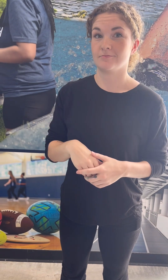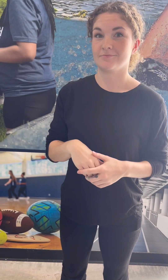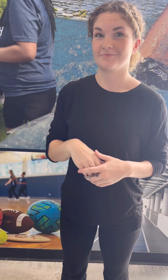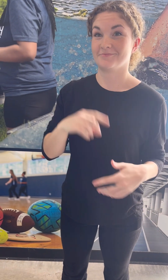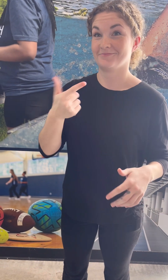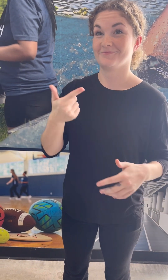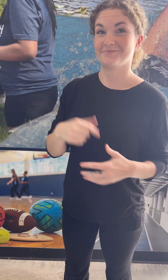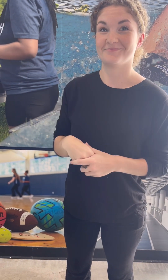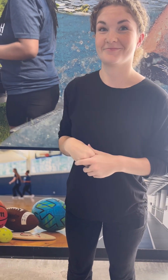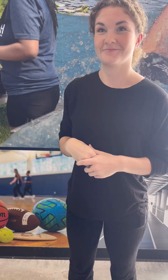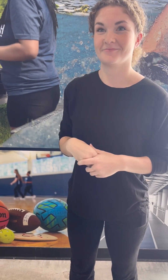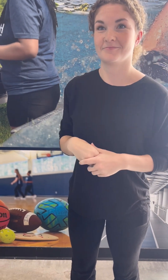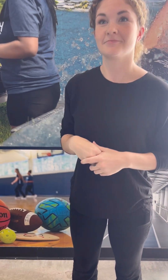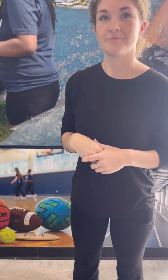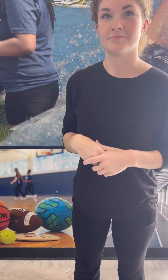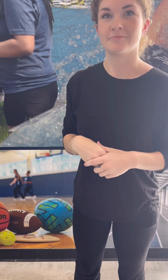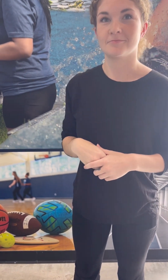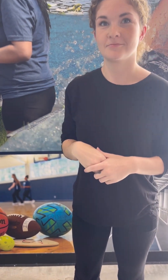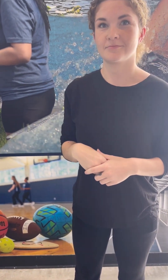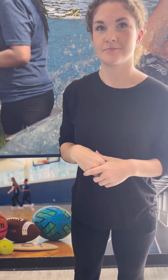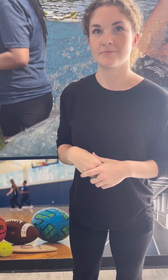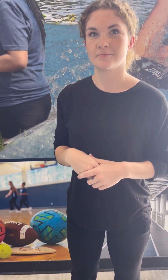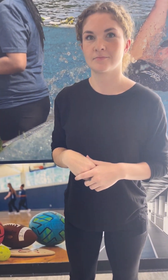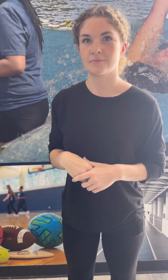We're going to the second floor. Do you want 10 minutes?